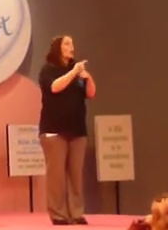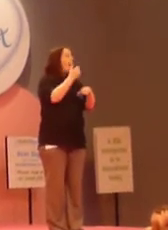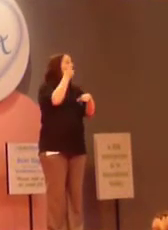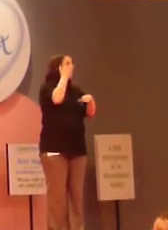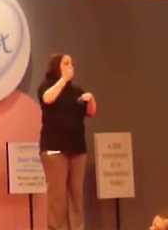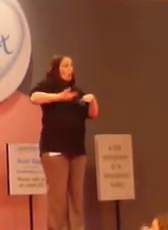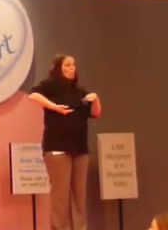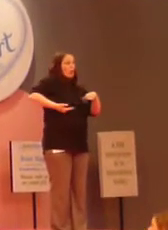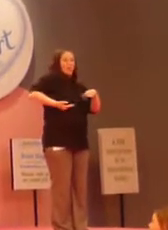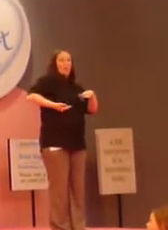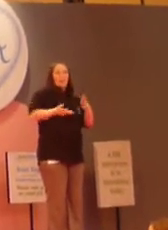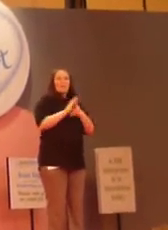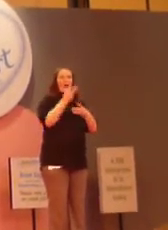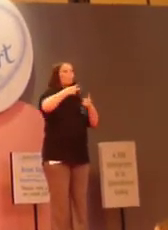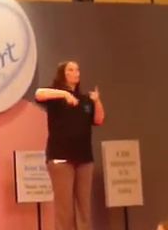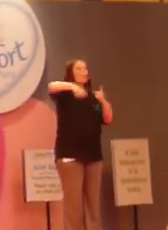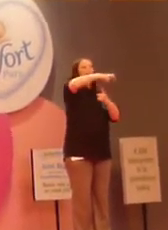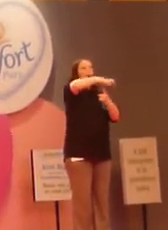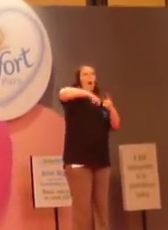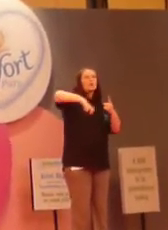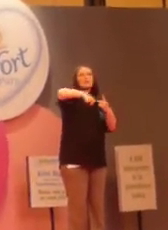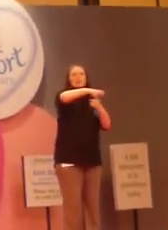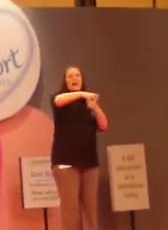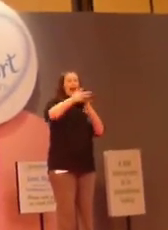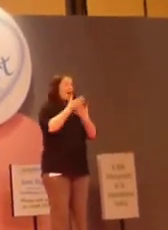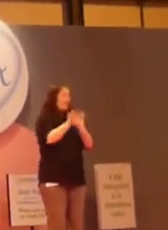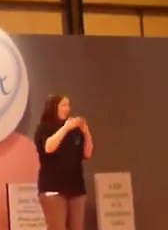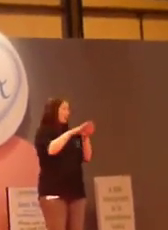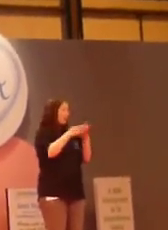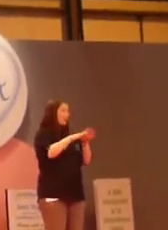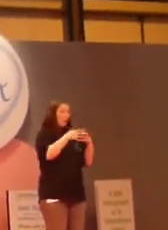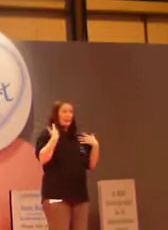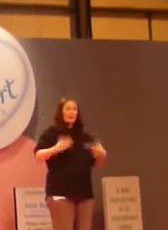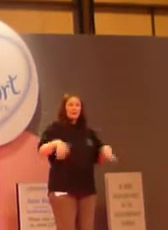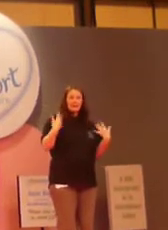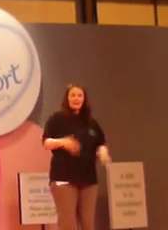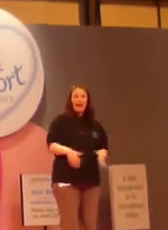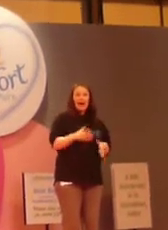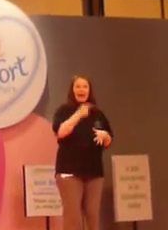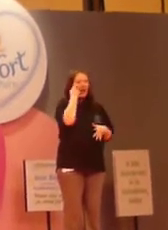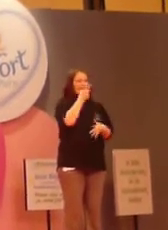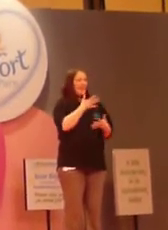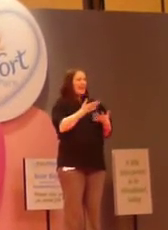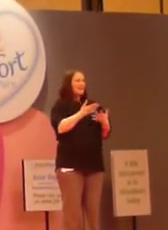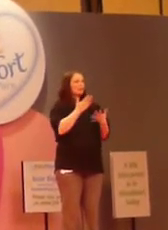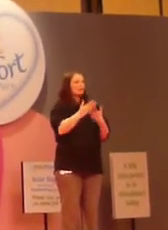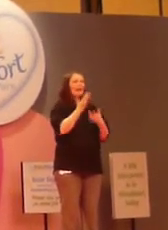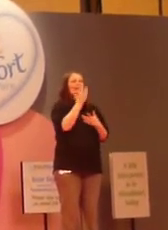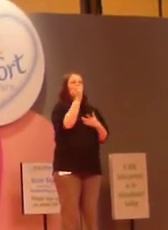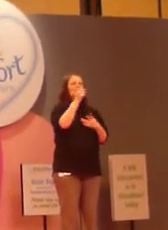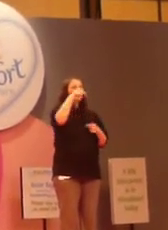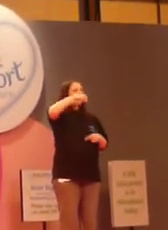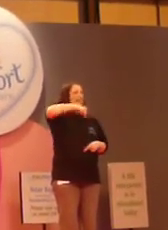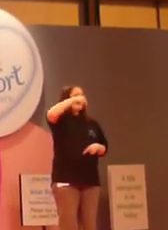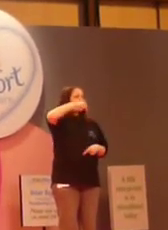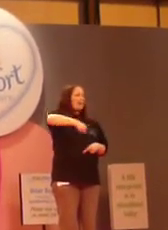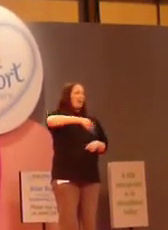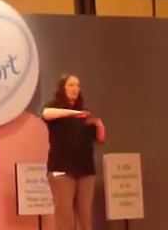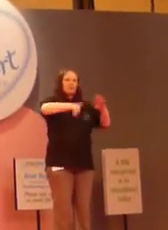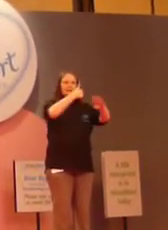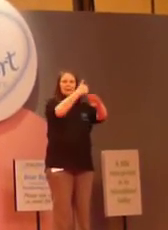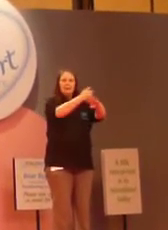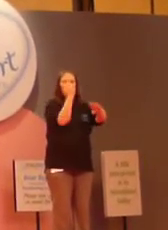to walk around a lot of the stalls, and there's some amazing stuff out there. And I guarantee about 50% of the stalls you're seeing out